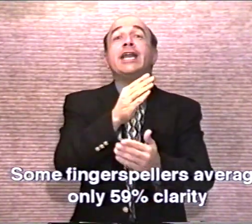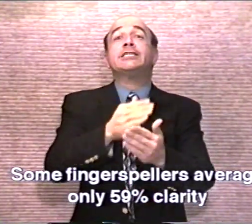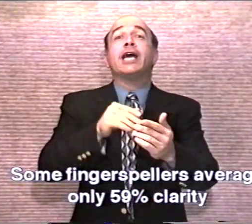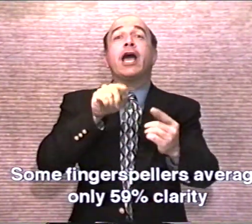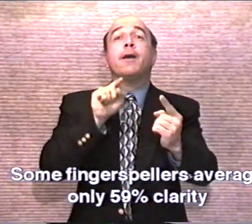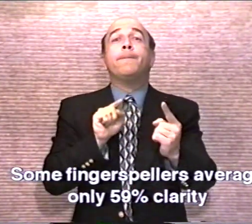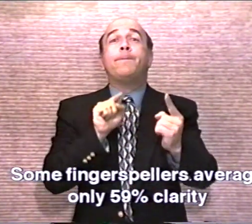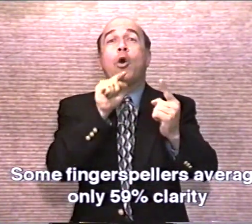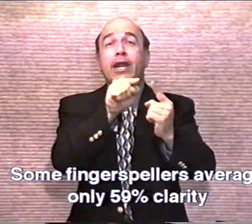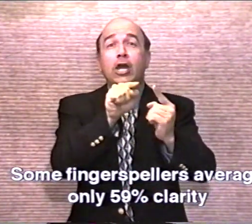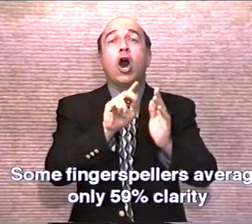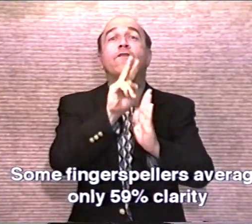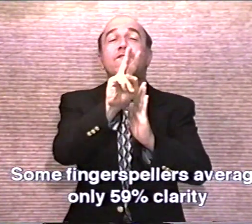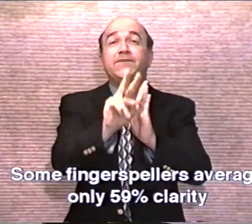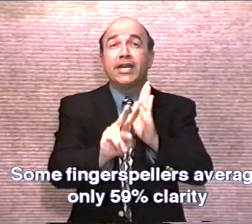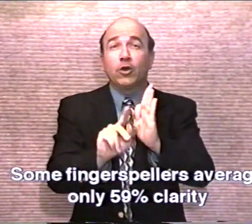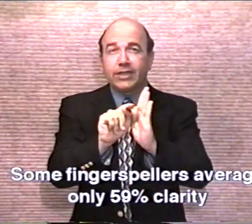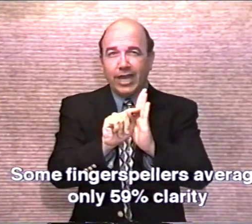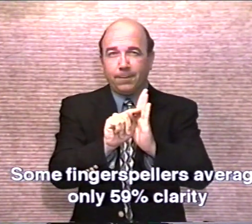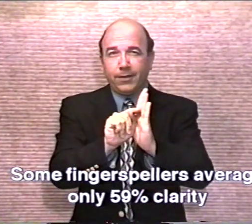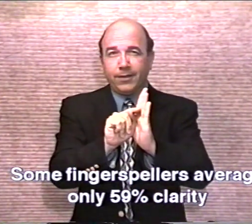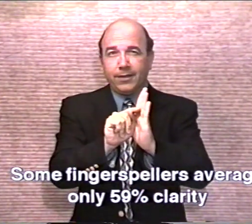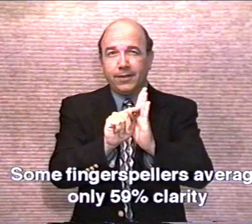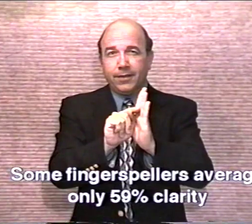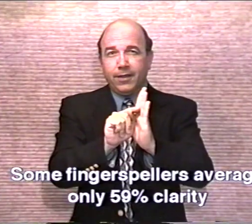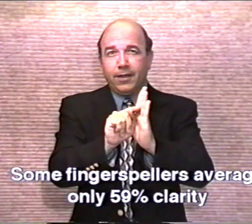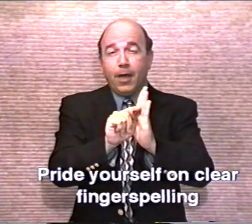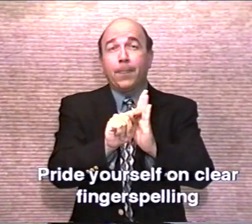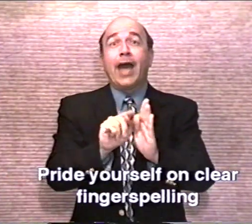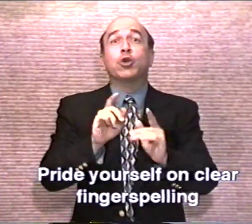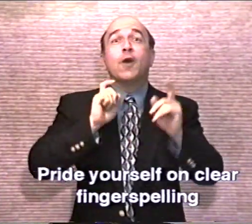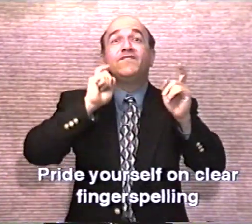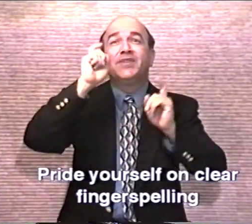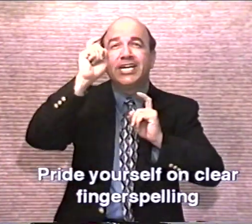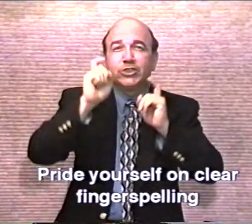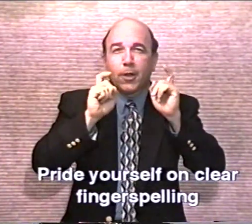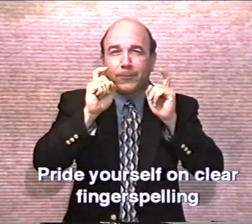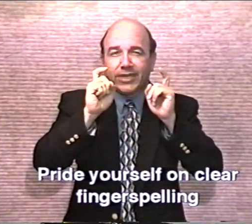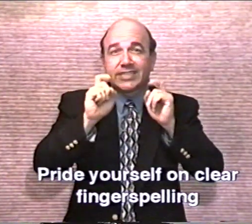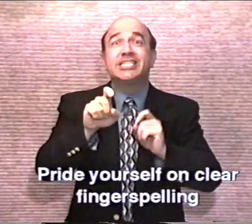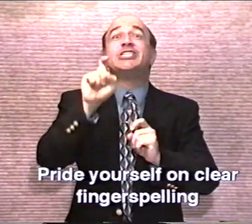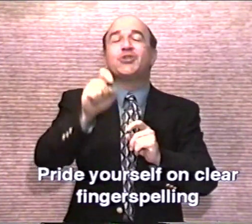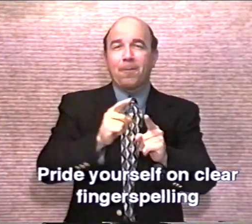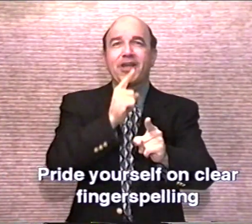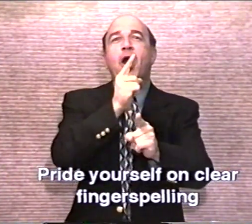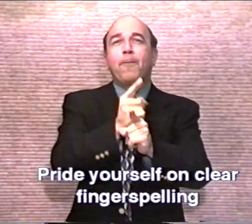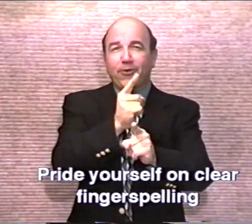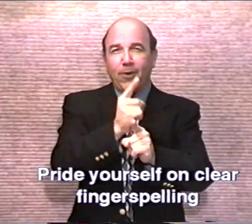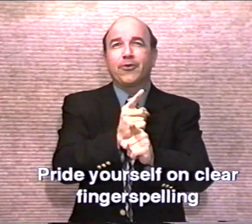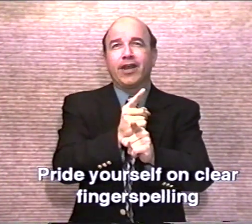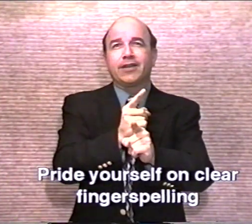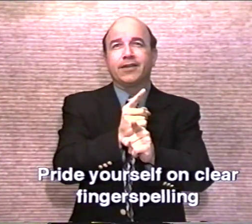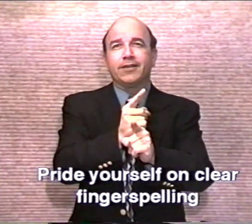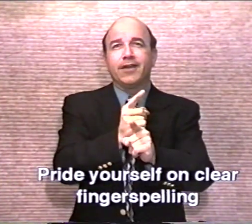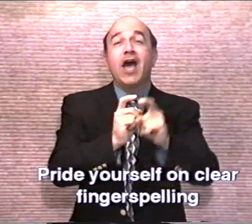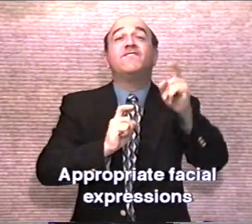is a point of a videotape that your facial expression should be appropriate.